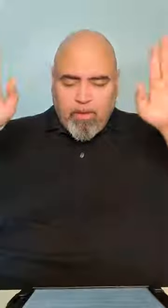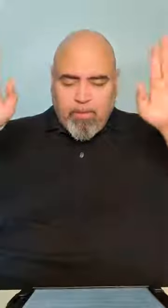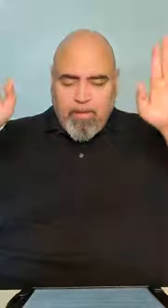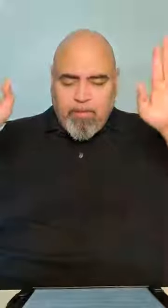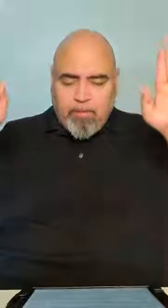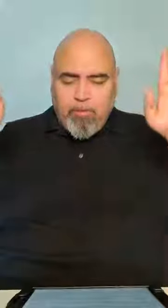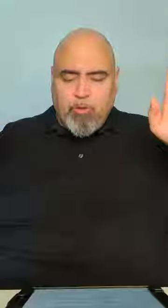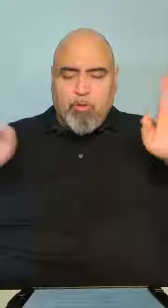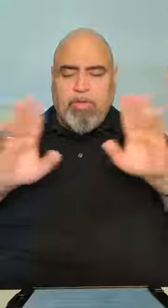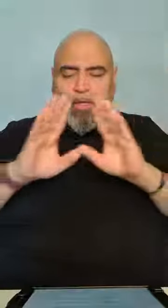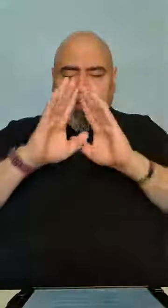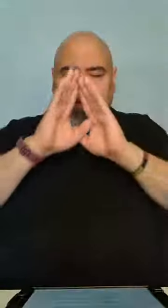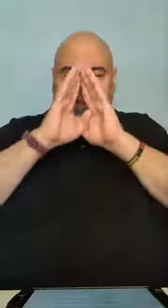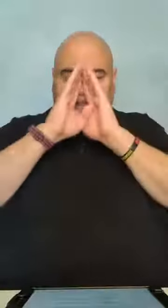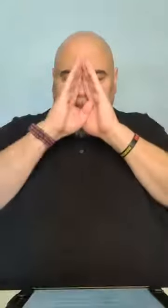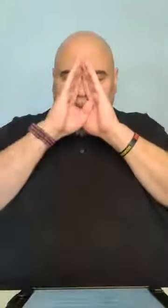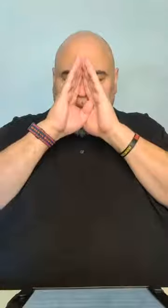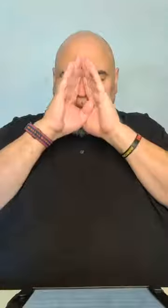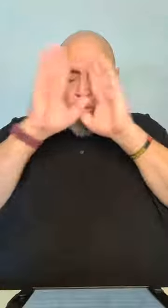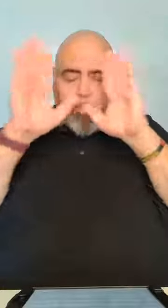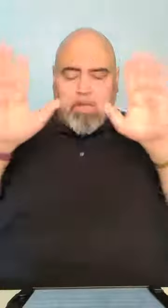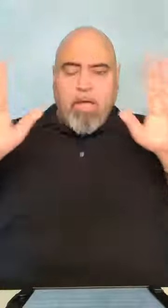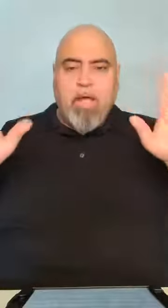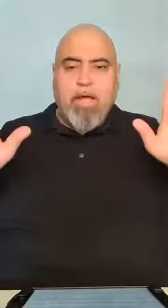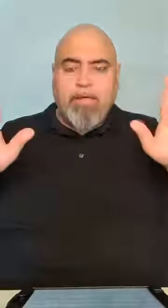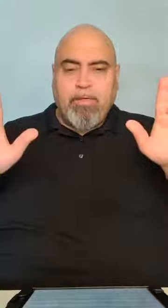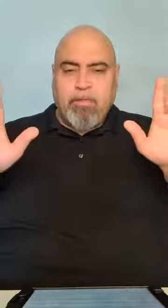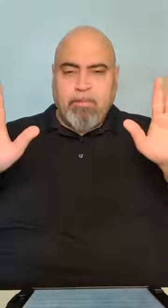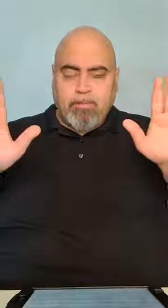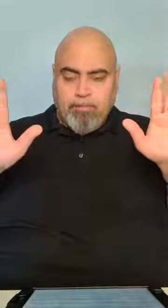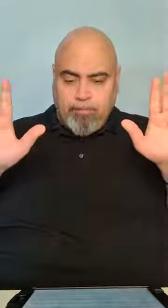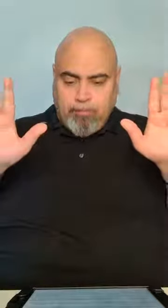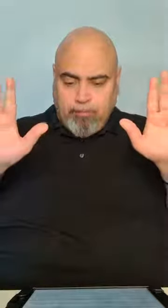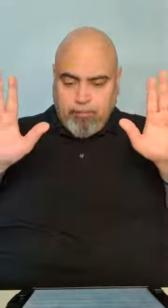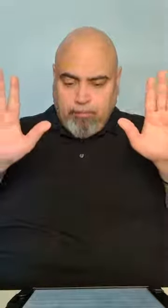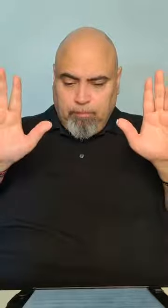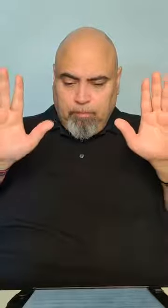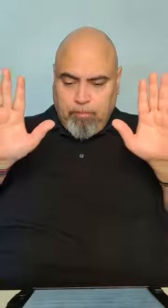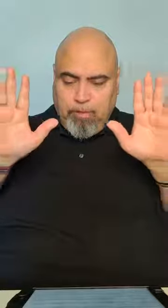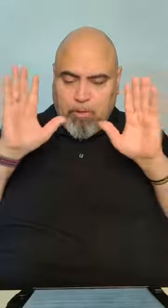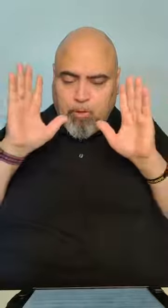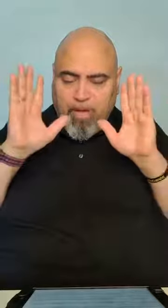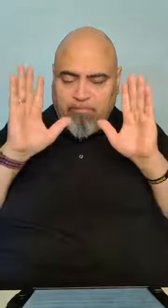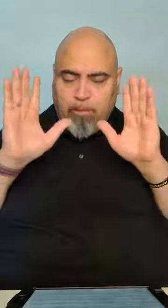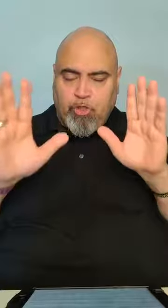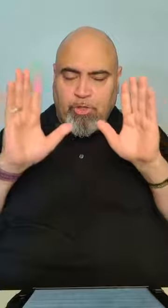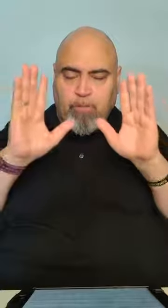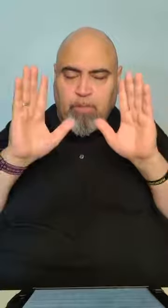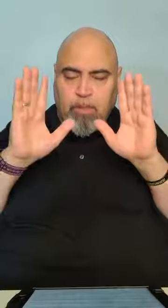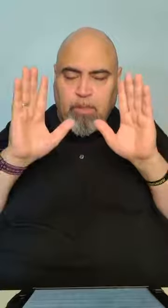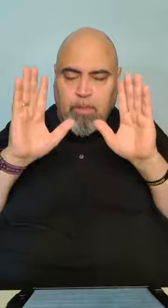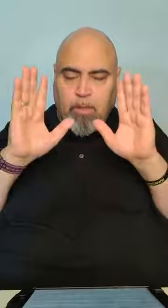that is spiritual, with that which we call God. Because we have pushed them